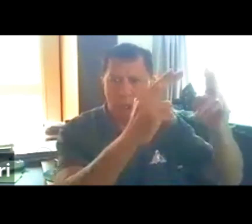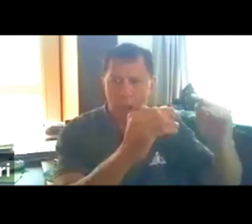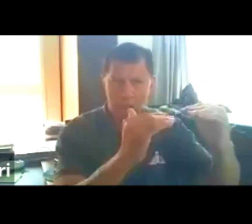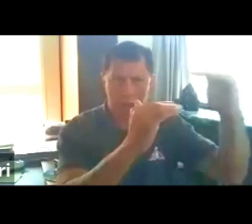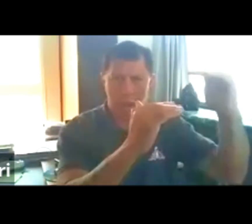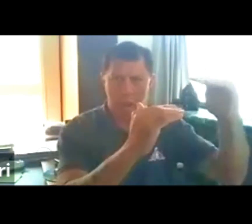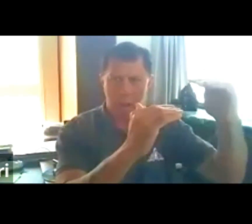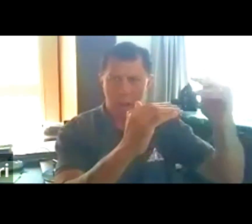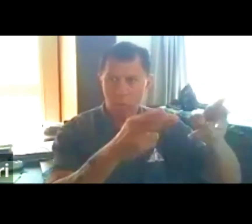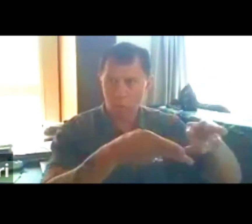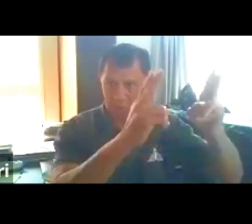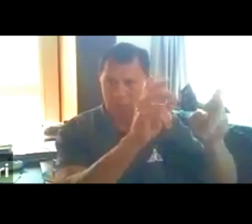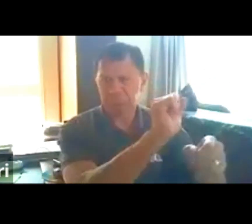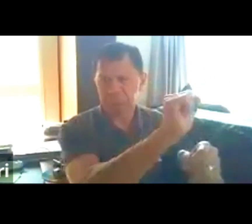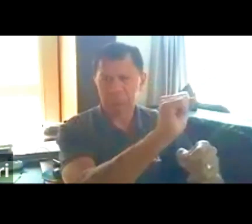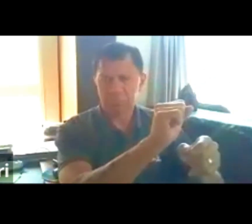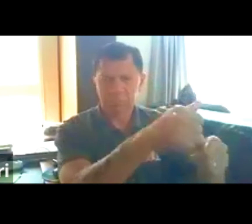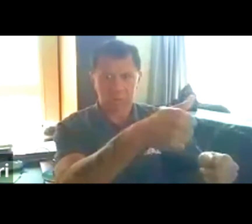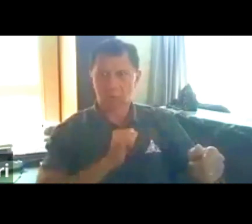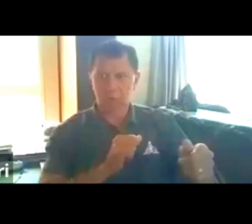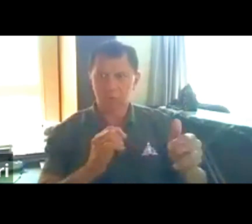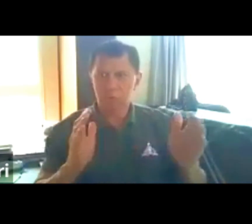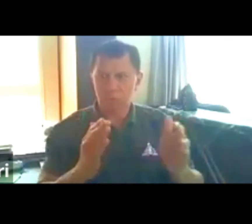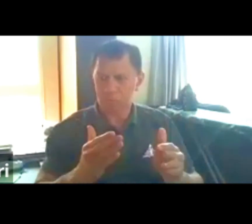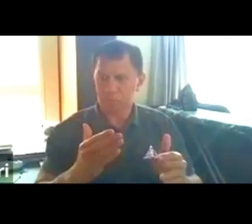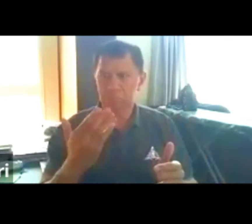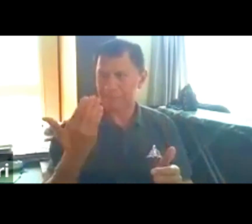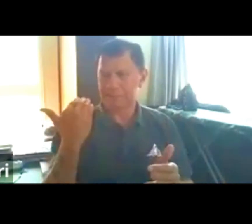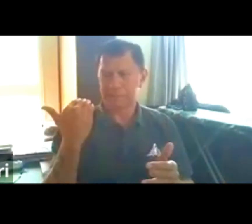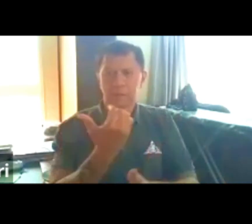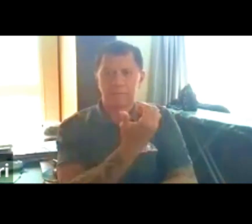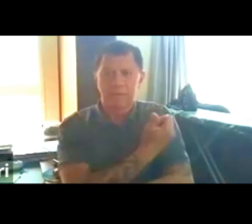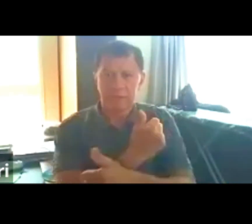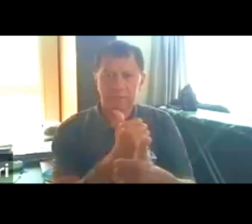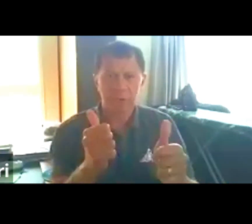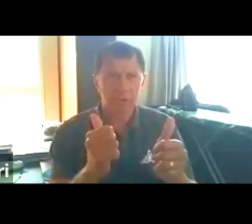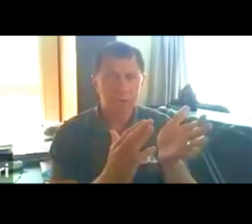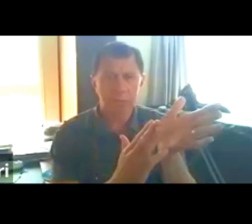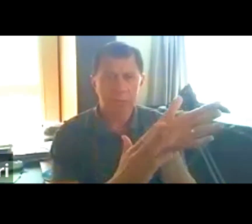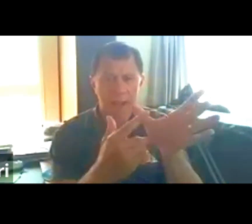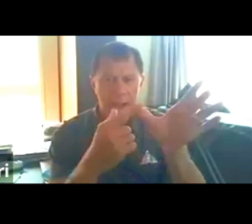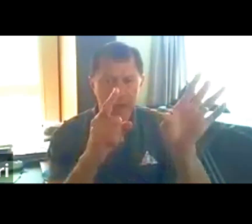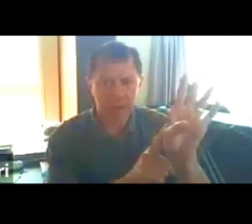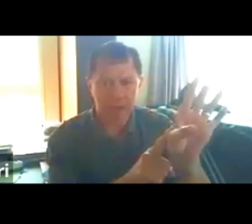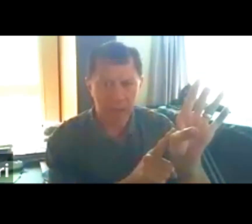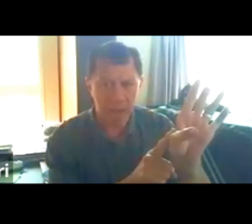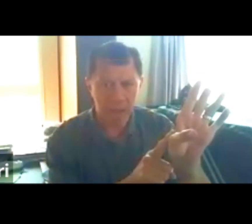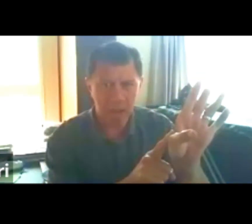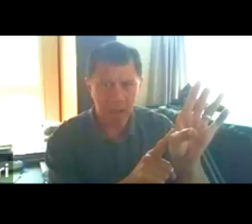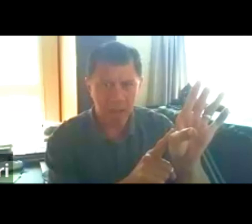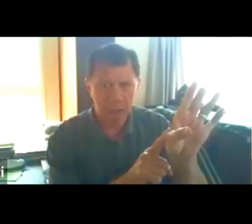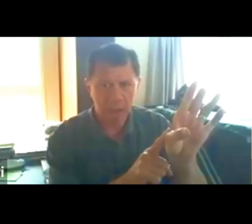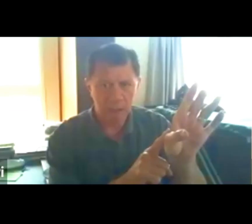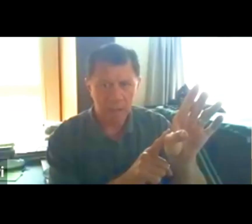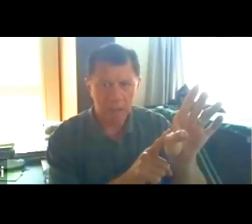people out there not being able to make it it's not accessible for them. Now we're talking about the, also